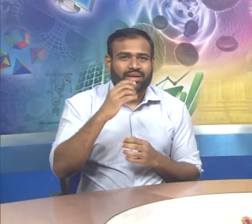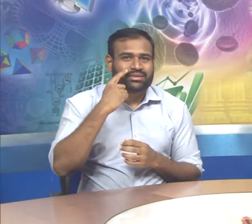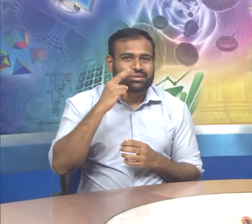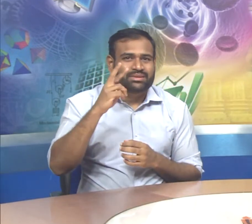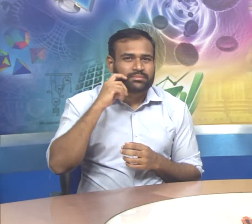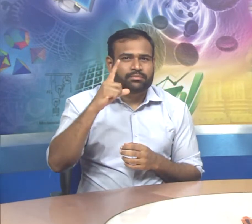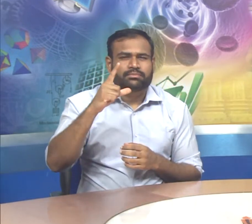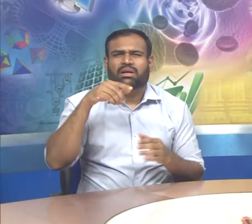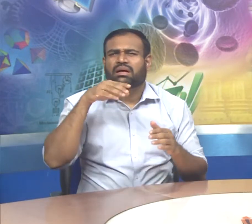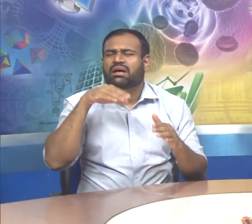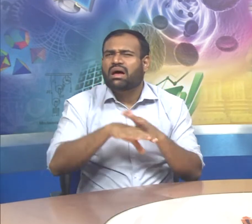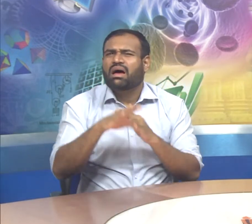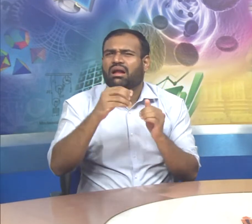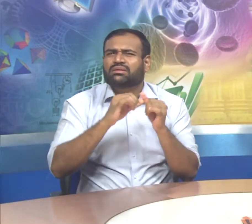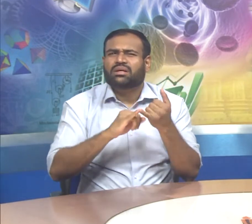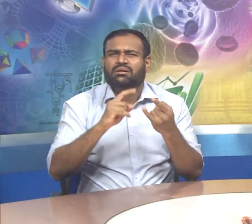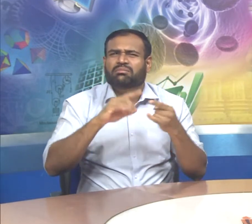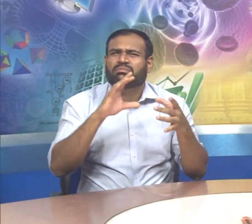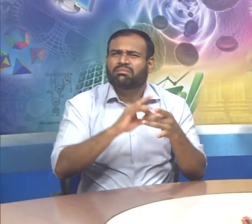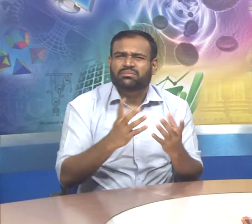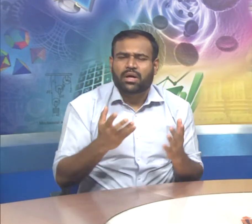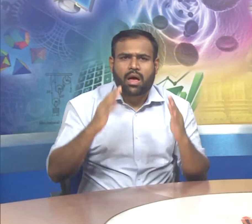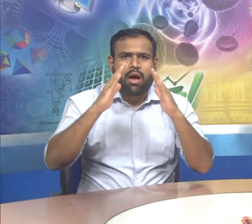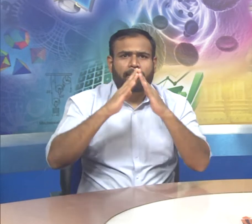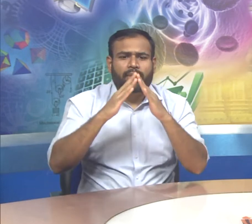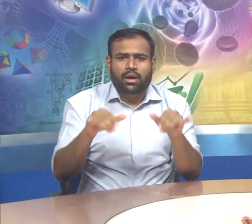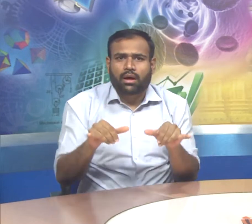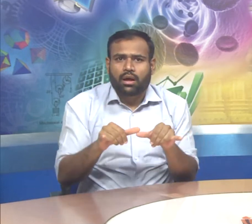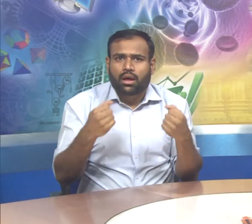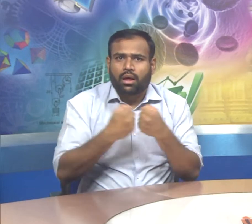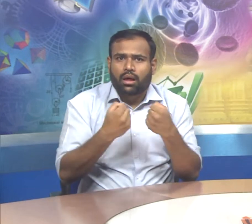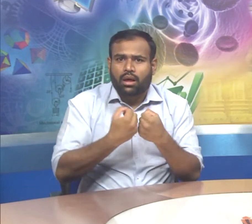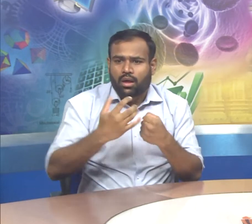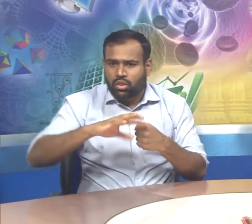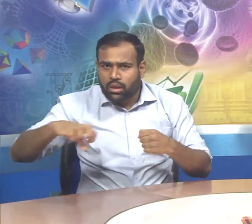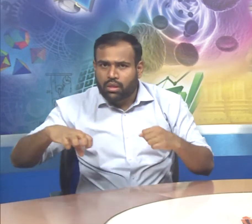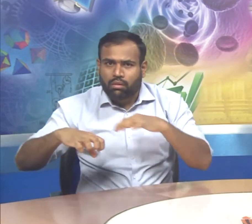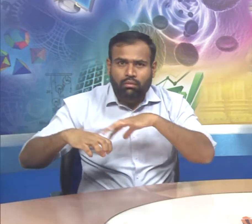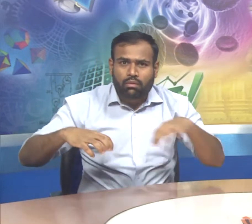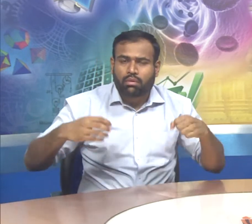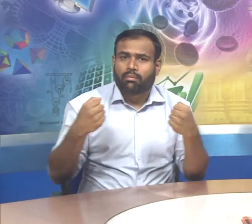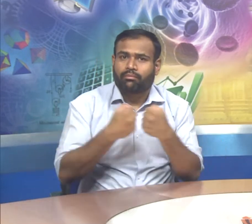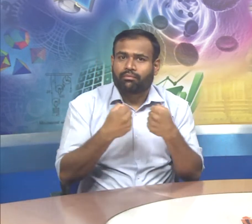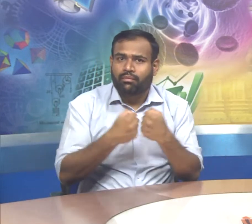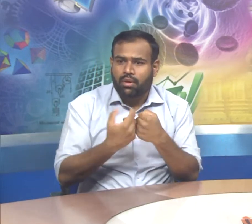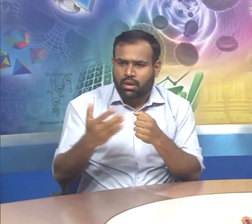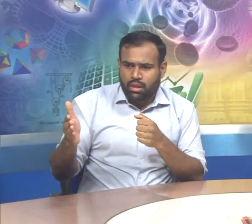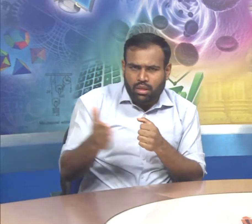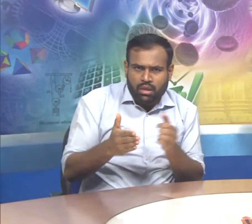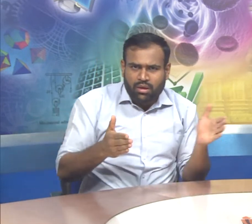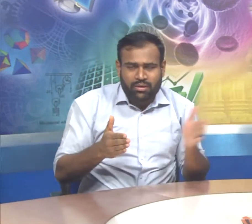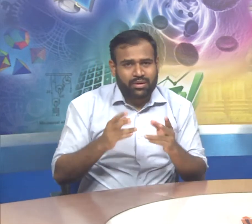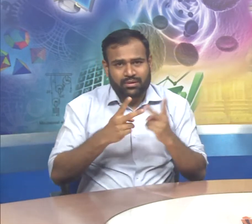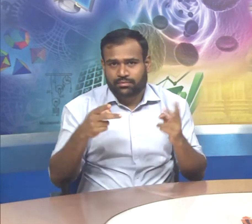Appeals in civil cases, disputes relating to property,